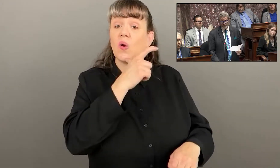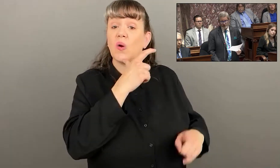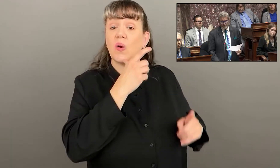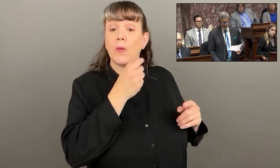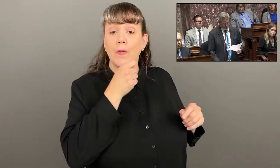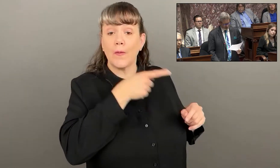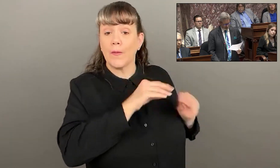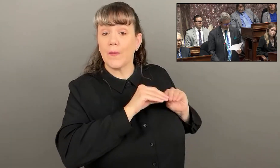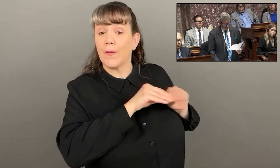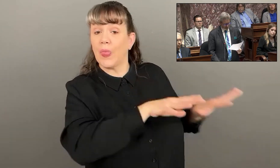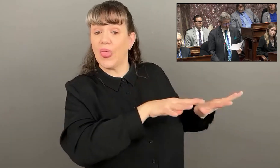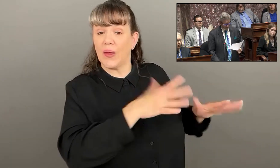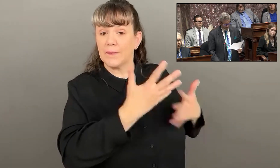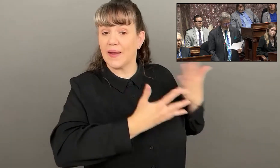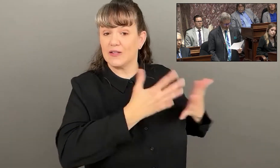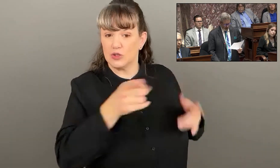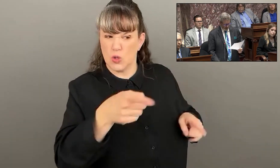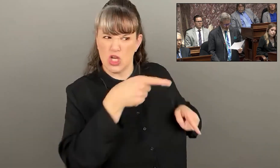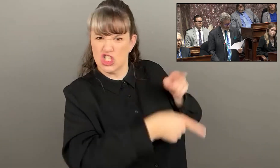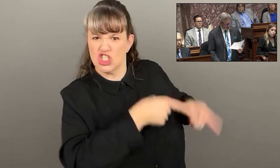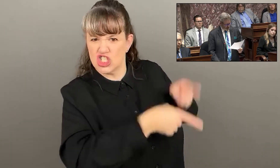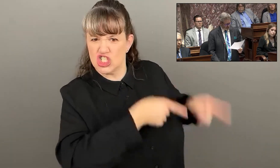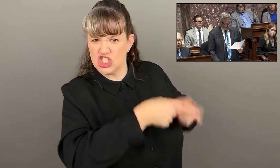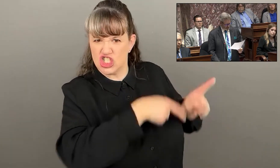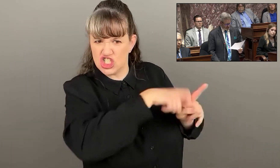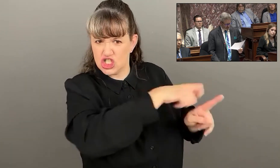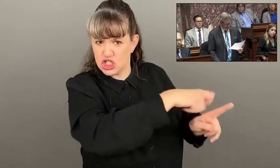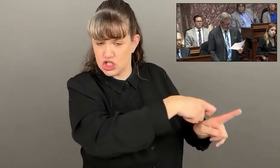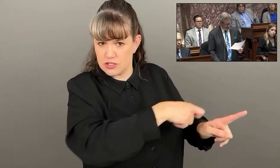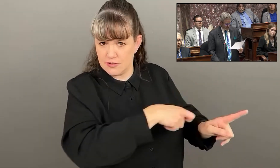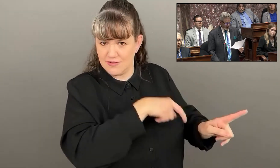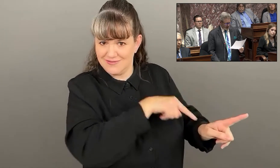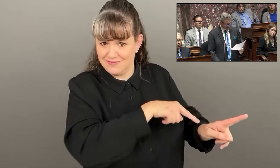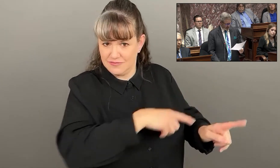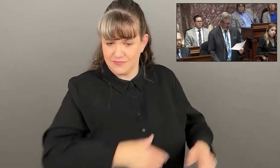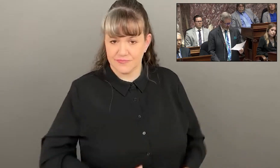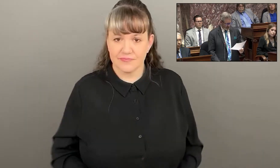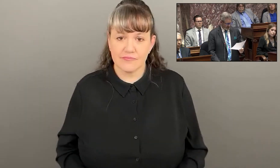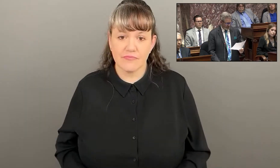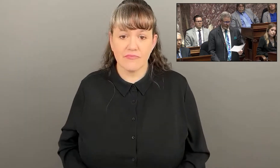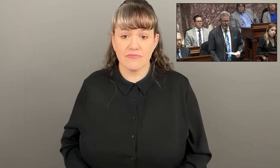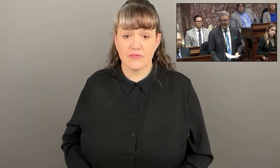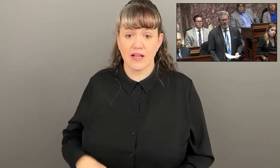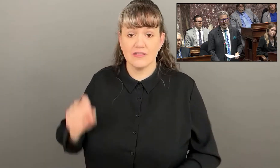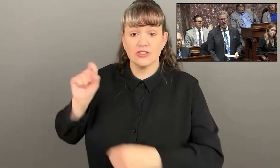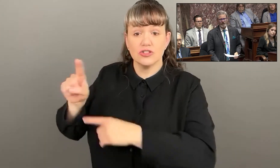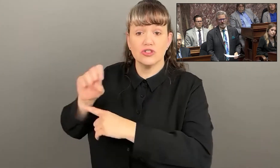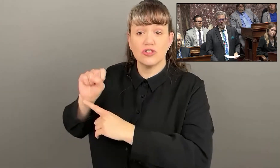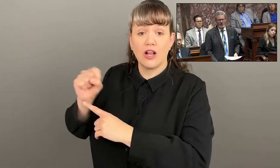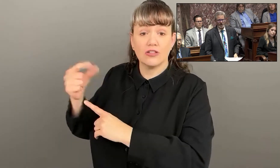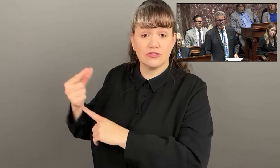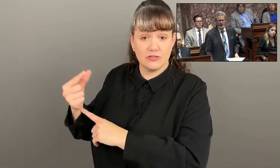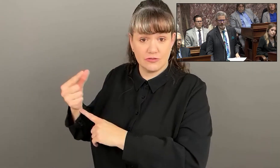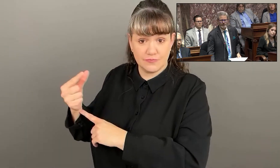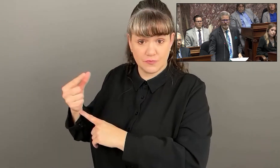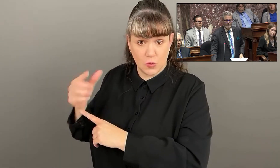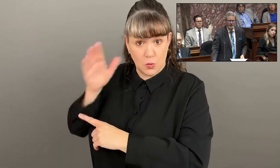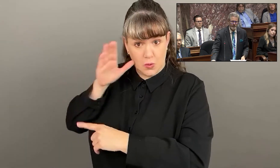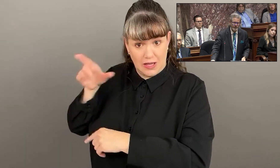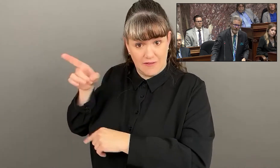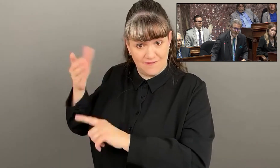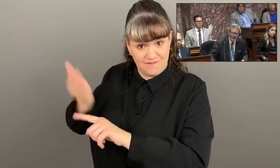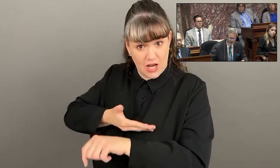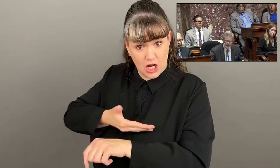General, will you fire Director of Police Services Glenn Lewis for initiating this witch hunt?